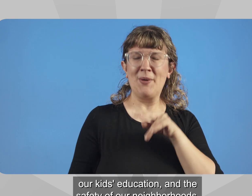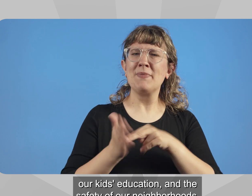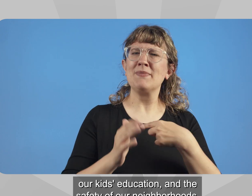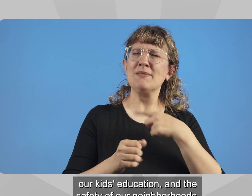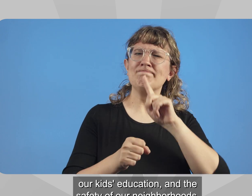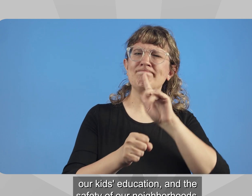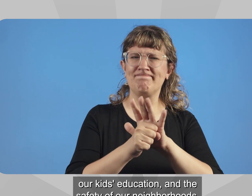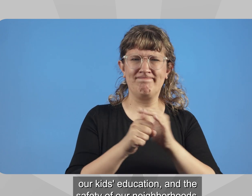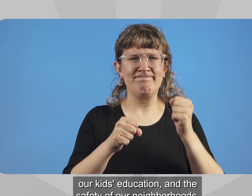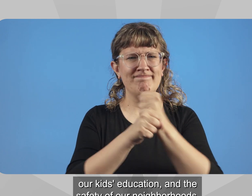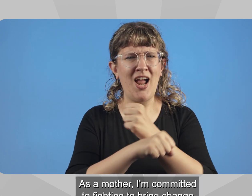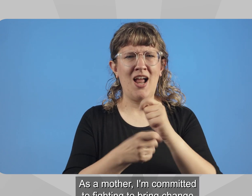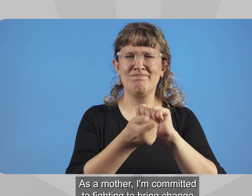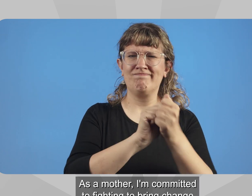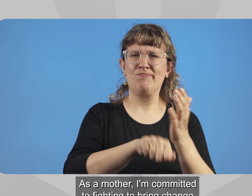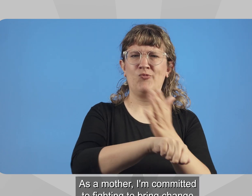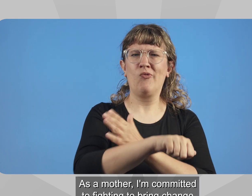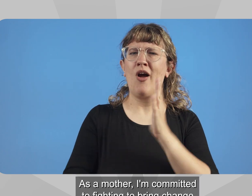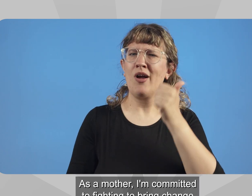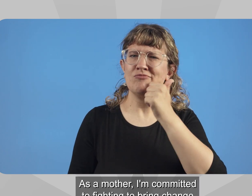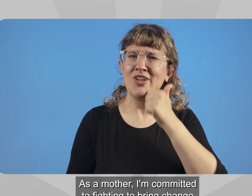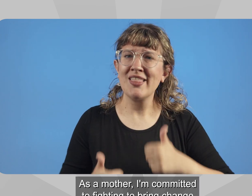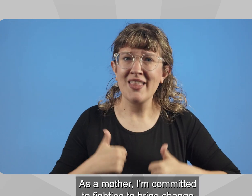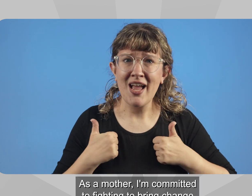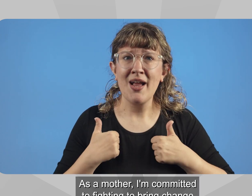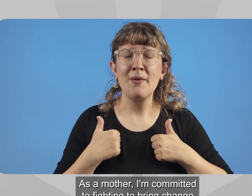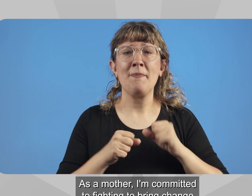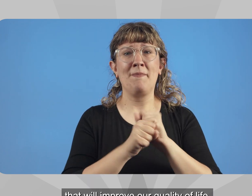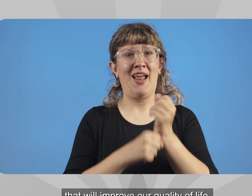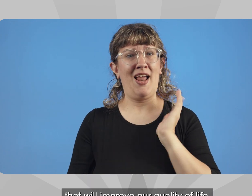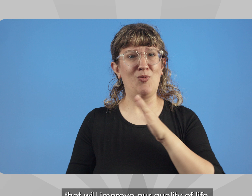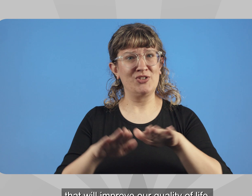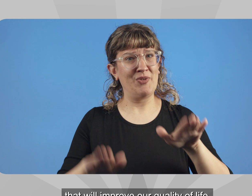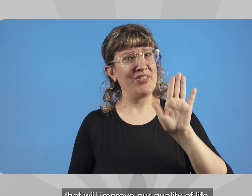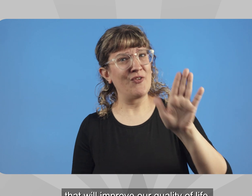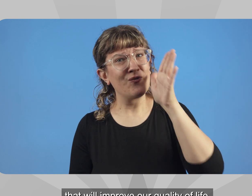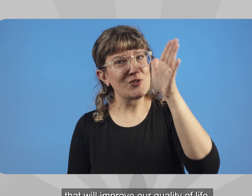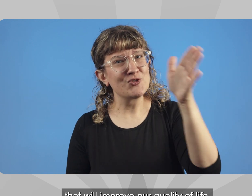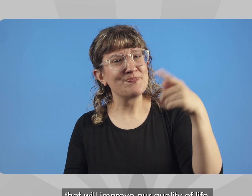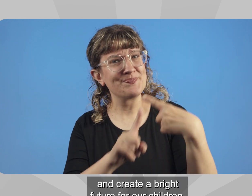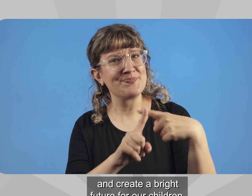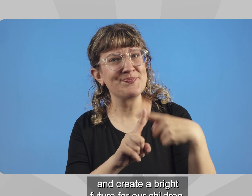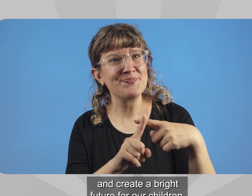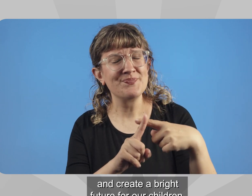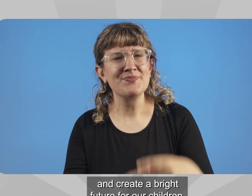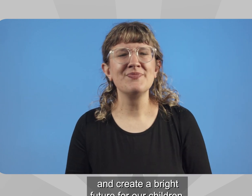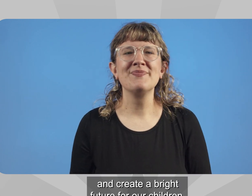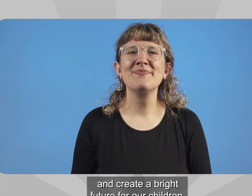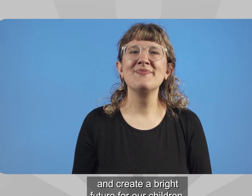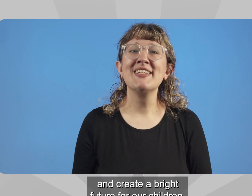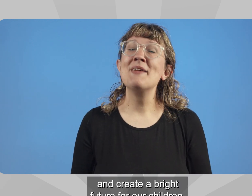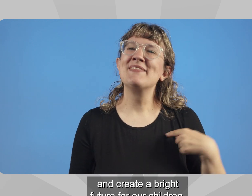the safety of our neighborhoods. As a mother, I am committed to fighting to bring change that will improve our quality of life and create a